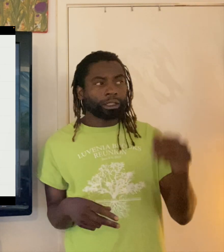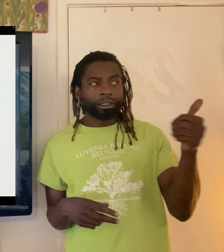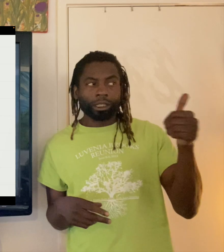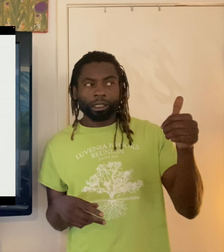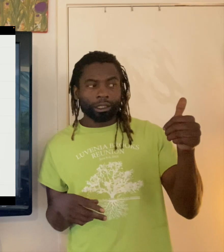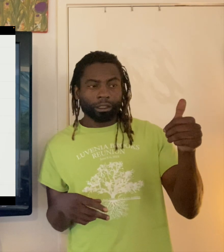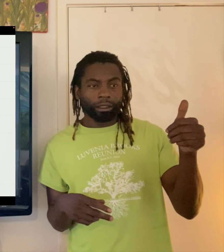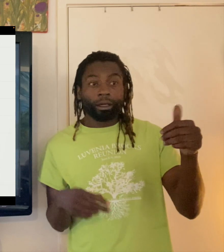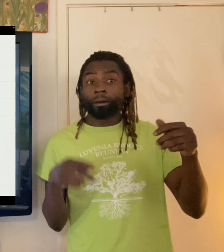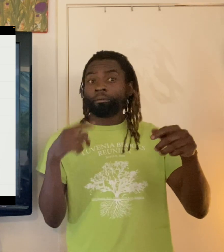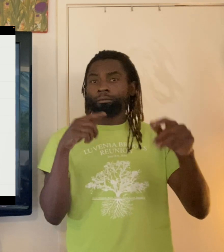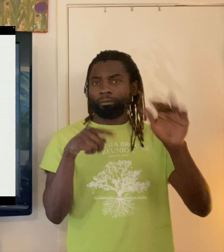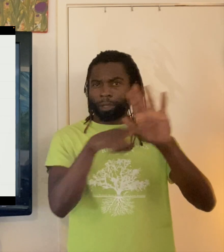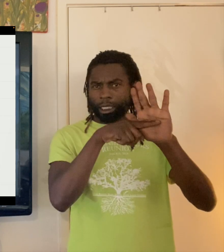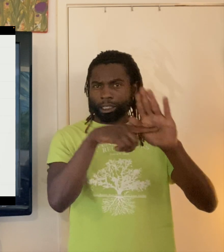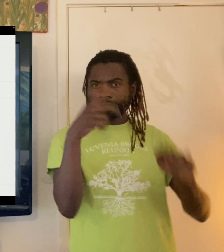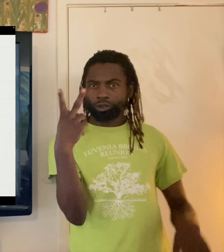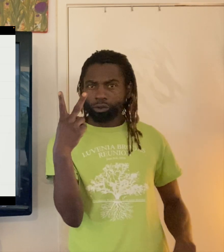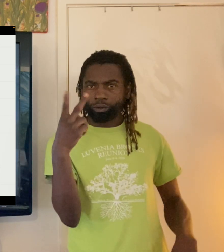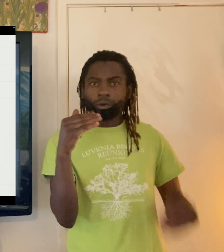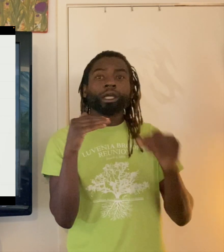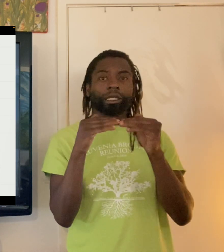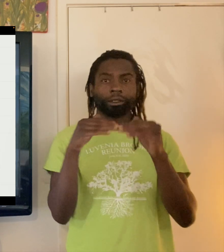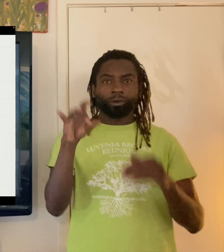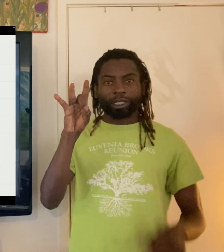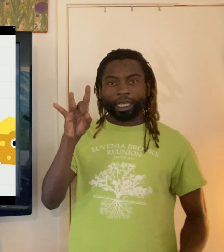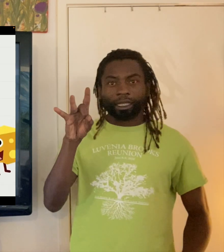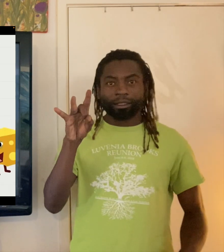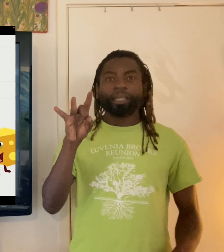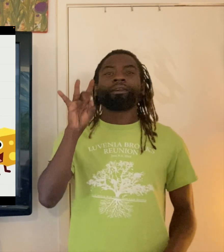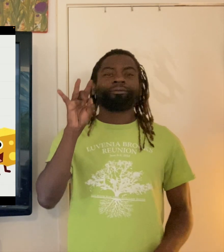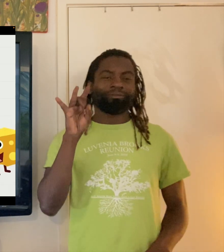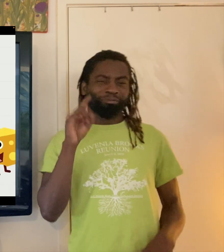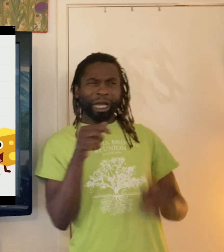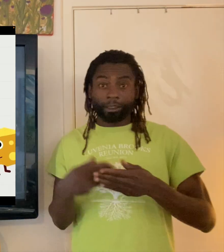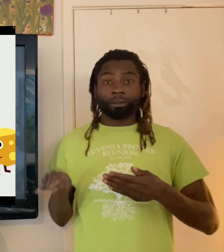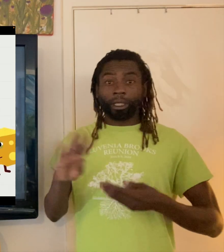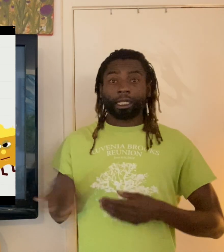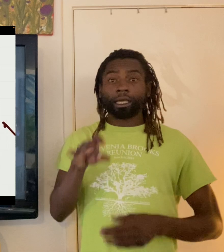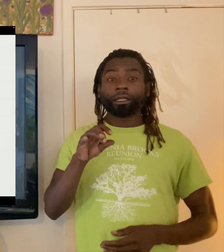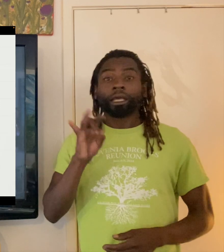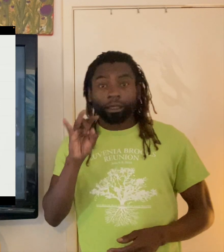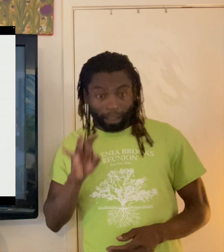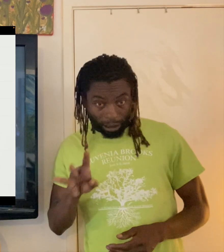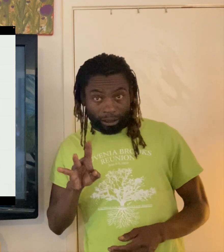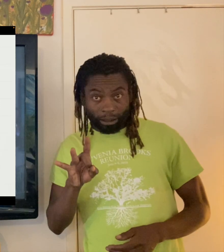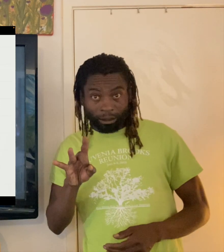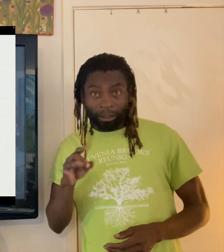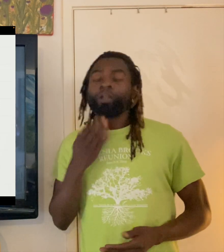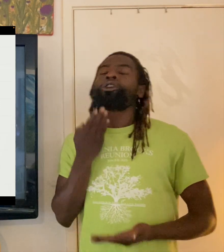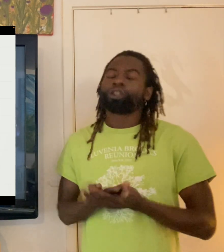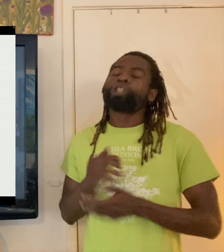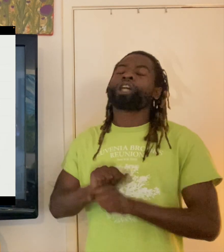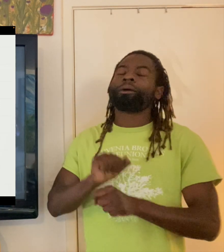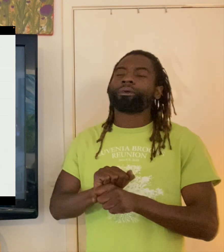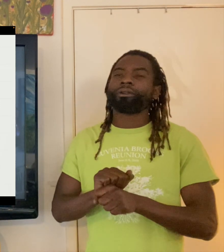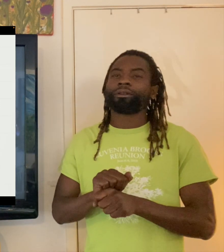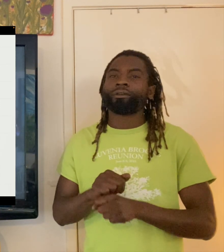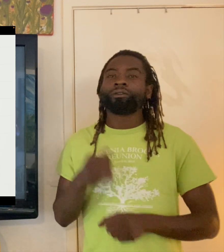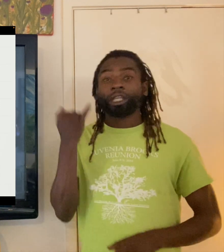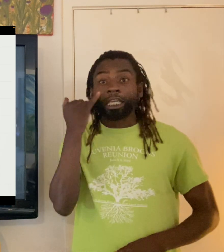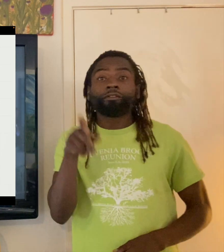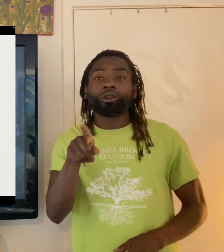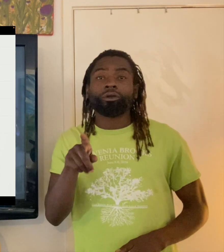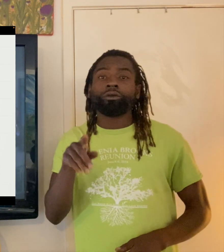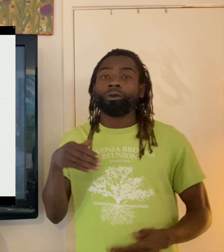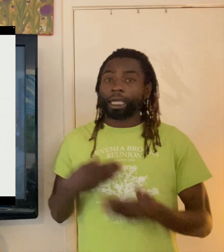minus 2 is 8. 8 bananas. Bananas! If you estimated that there were 8 bananas,